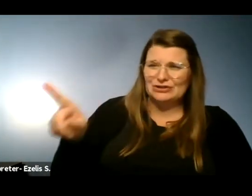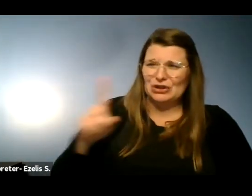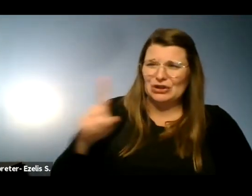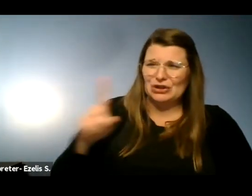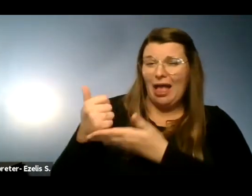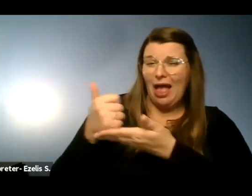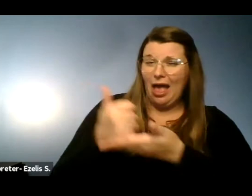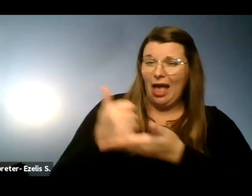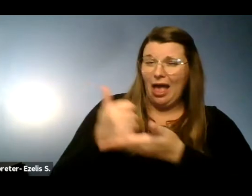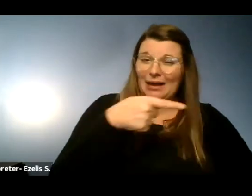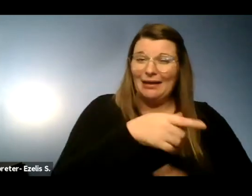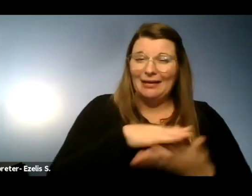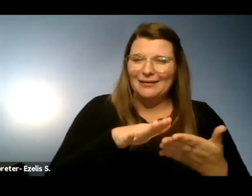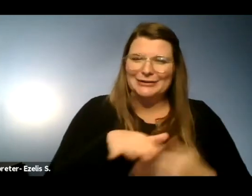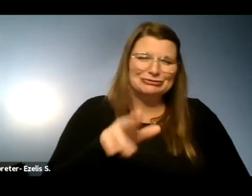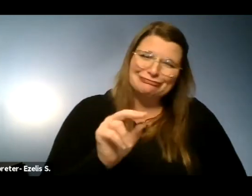helpful.